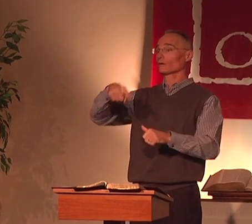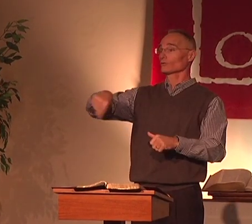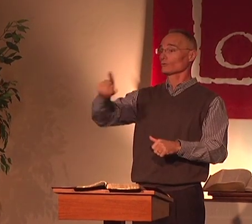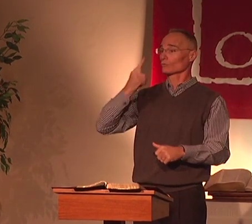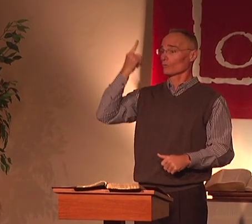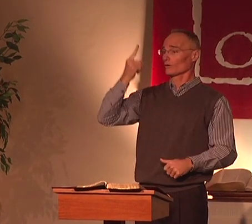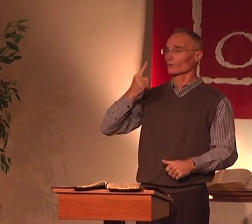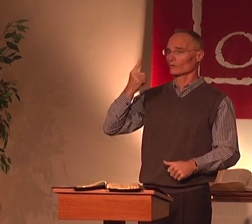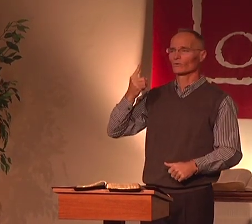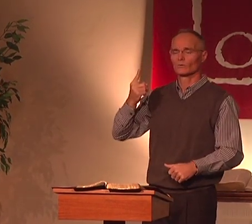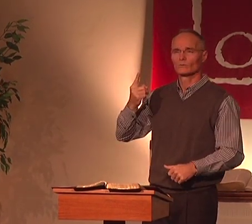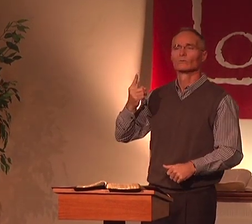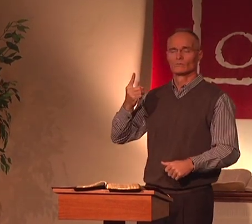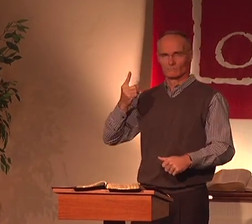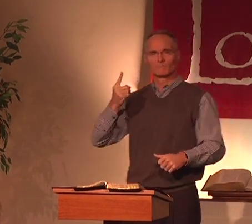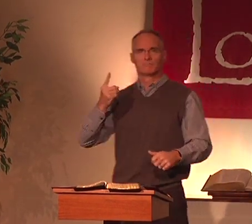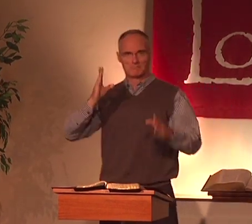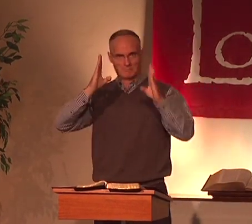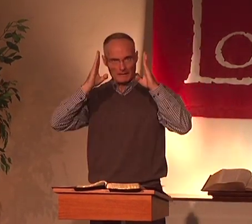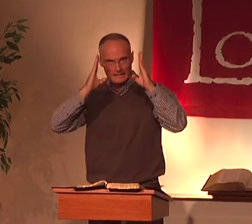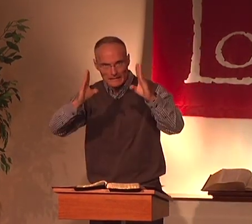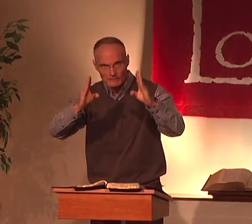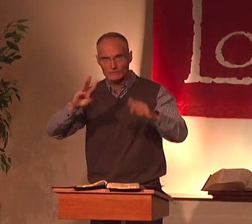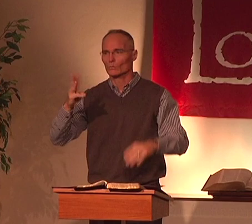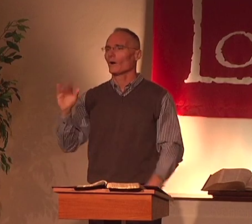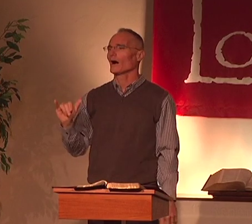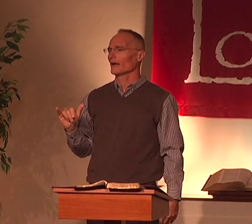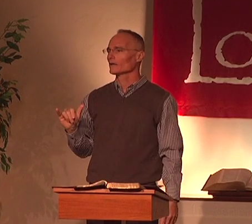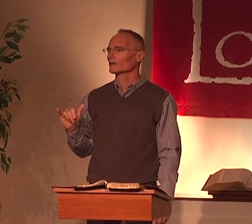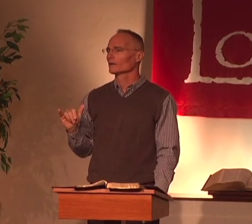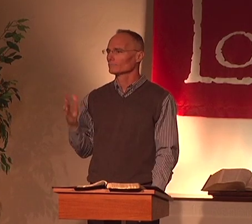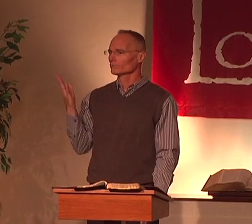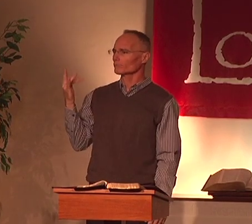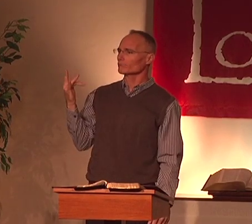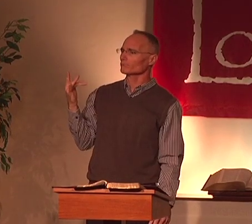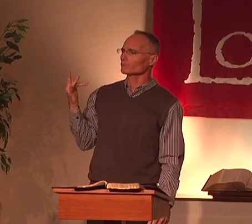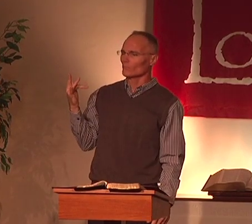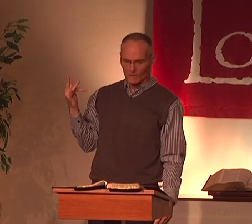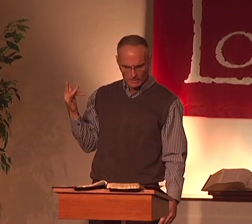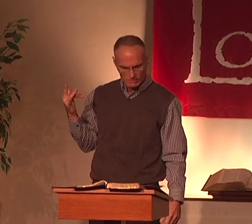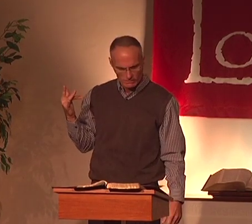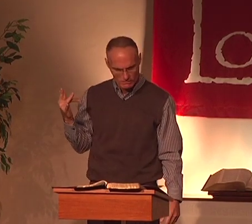The first question You're wondering Maybe So pay attention Why Why